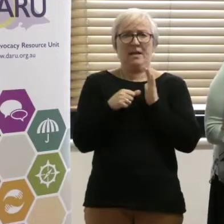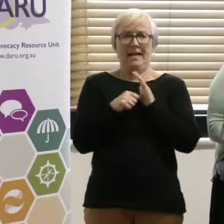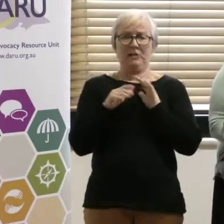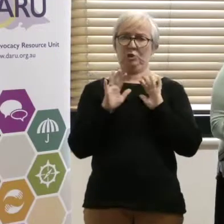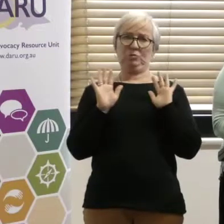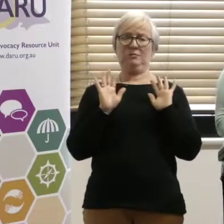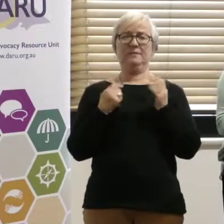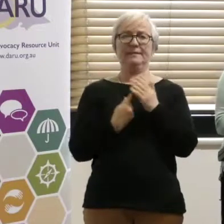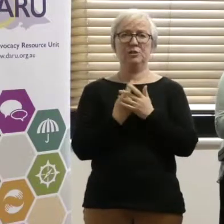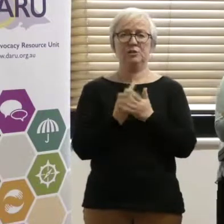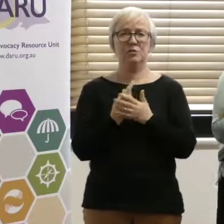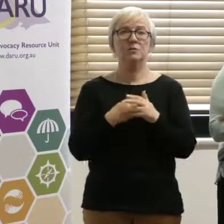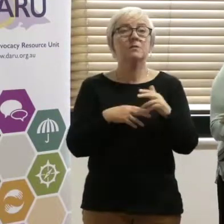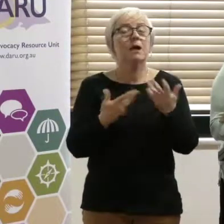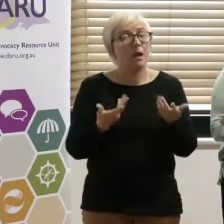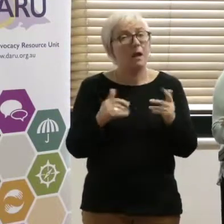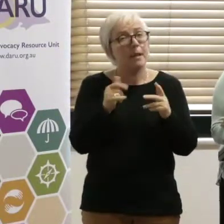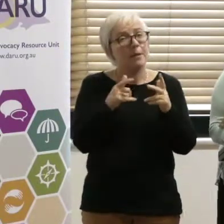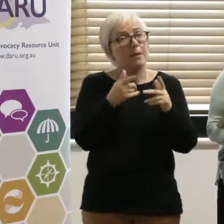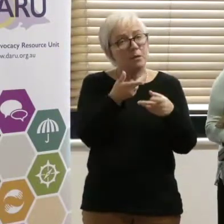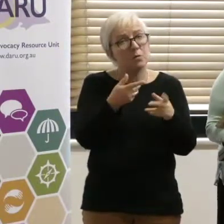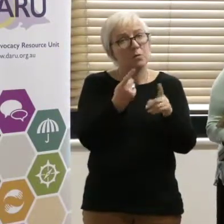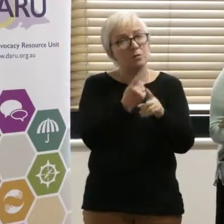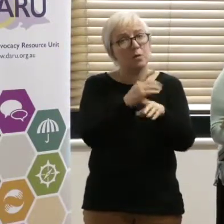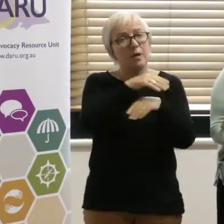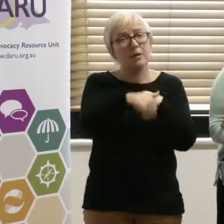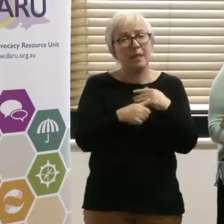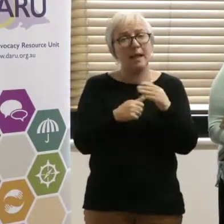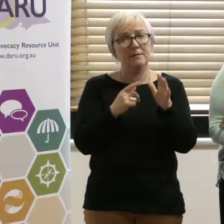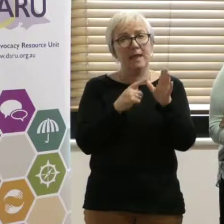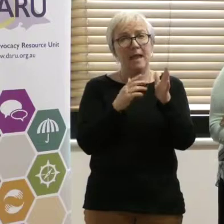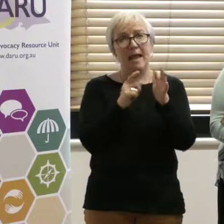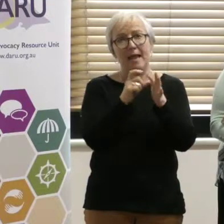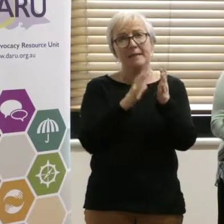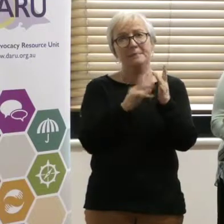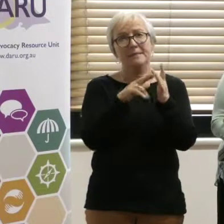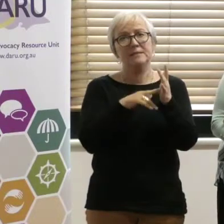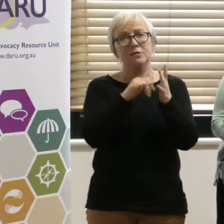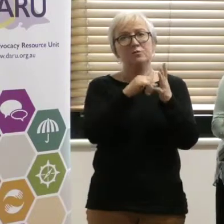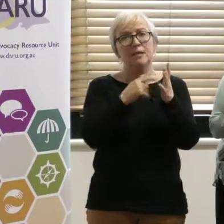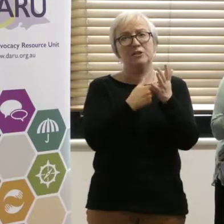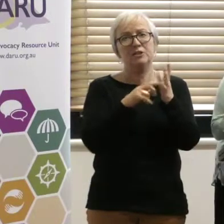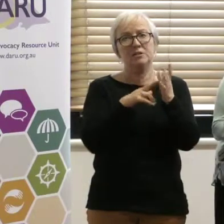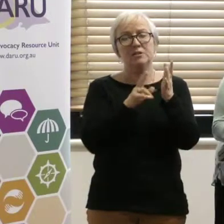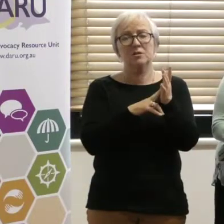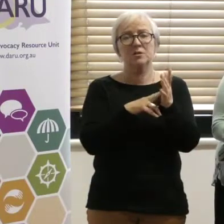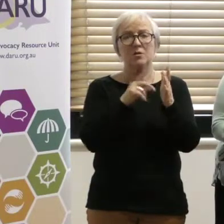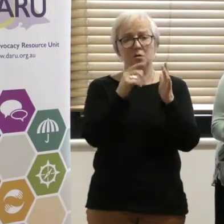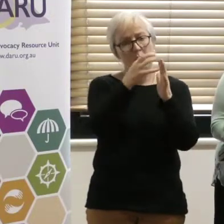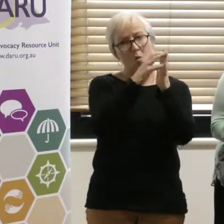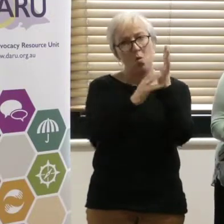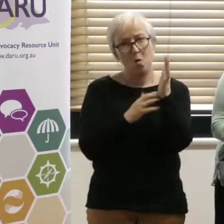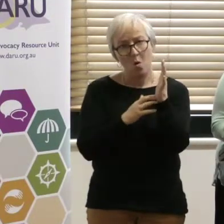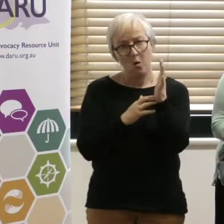be if you're talking about it, it would be an administration Right. order, and it would be determining based on who VCAT